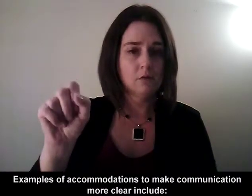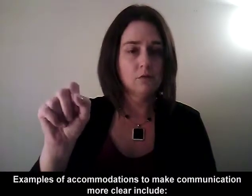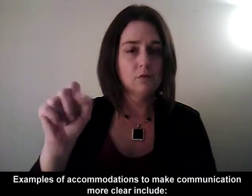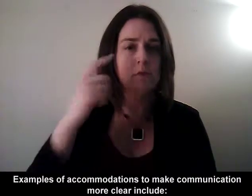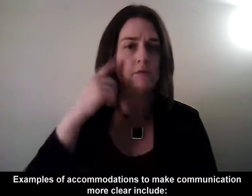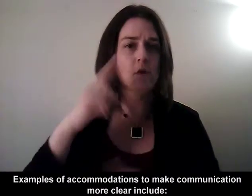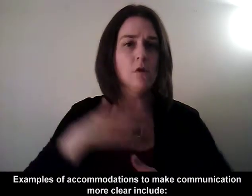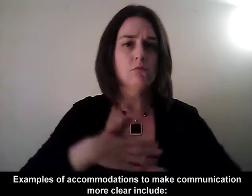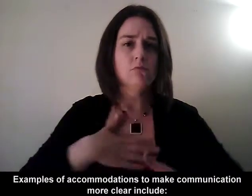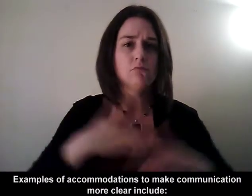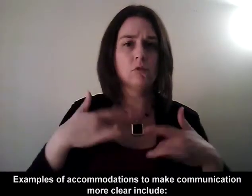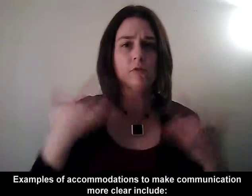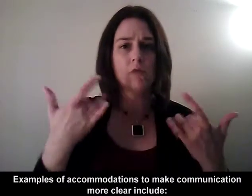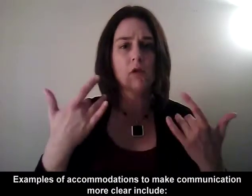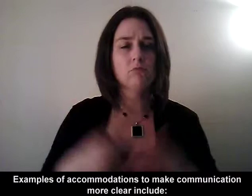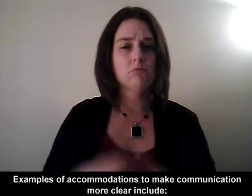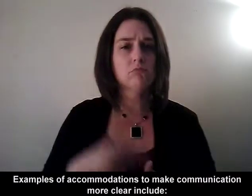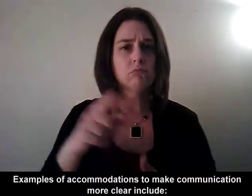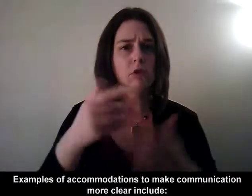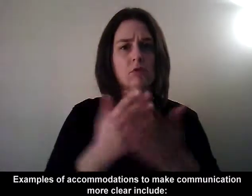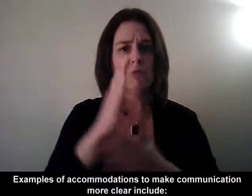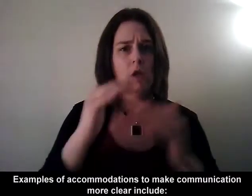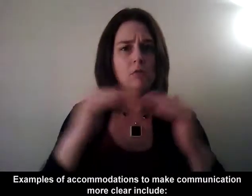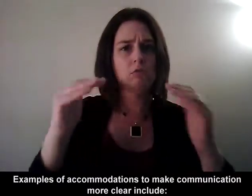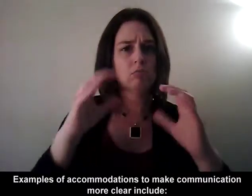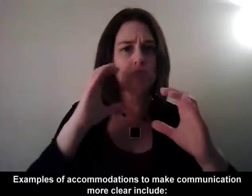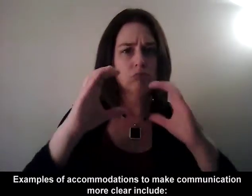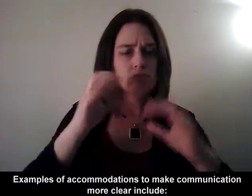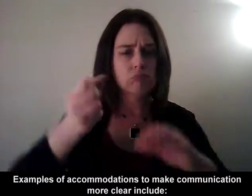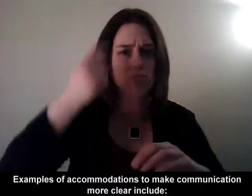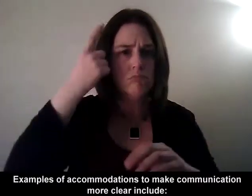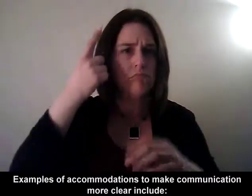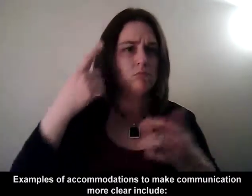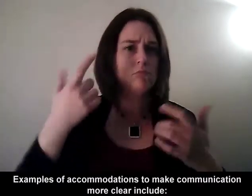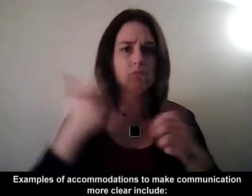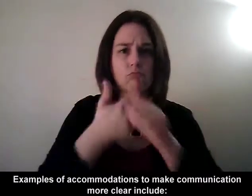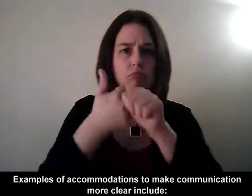Examples of accommodations to make communication more clear include